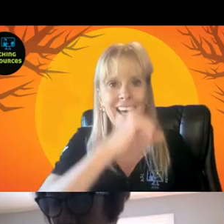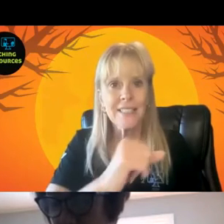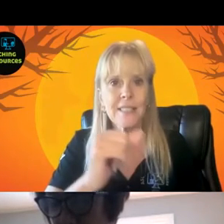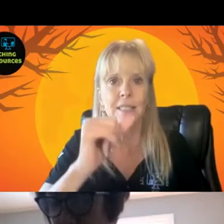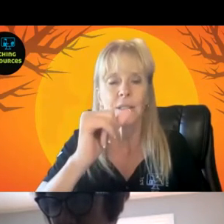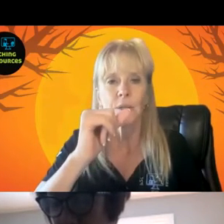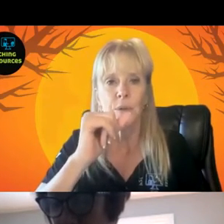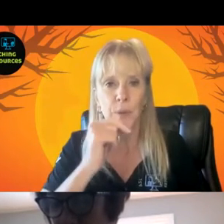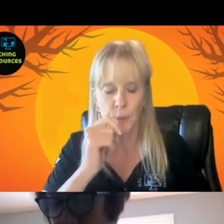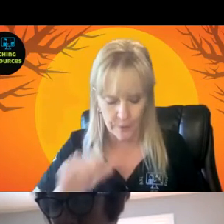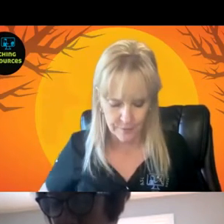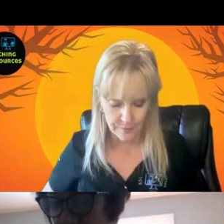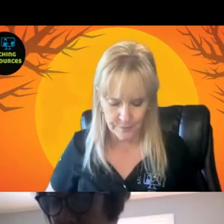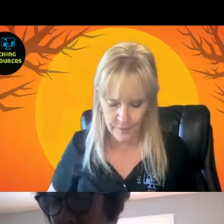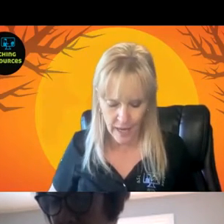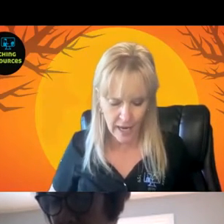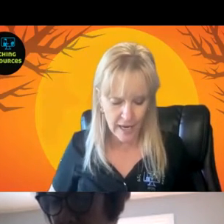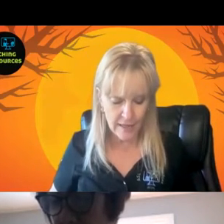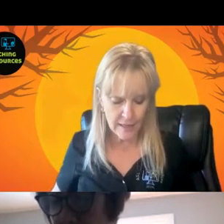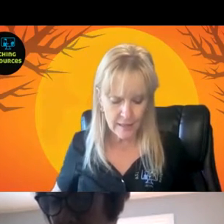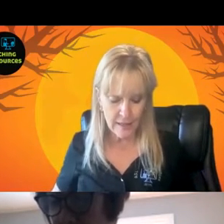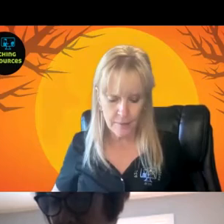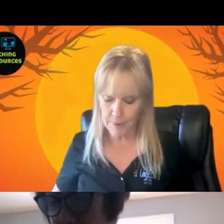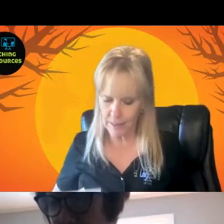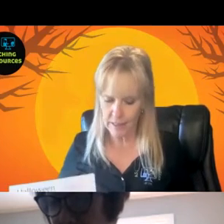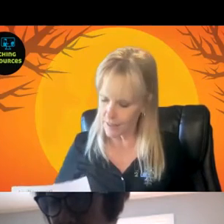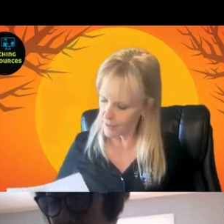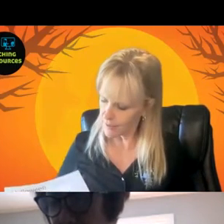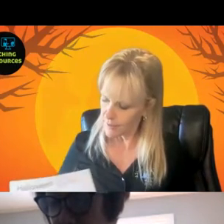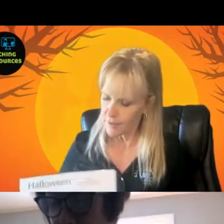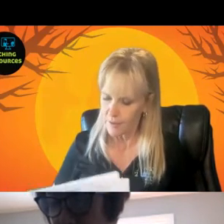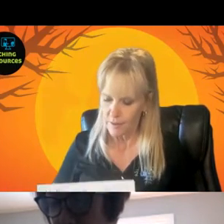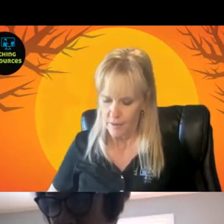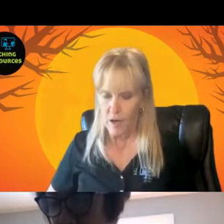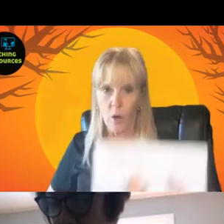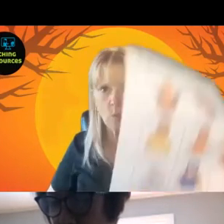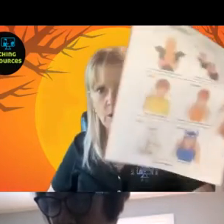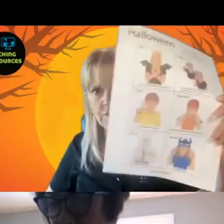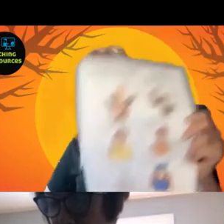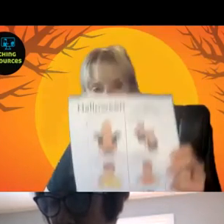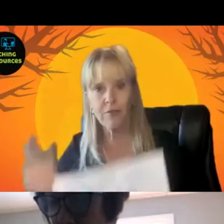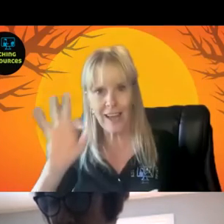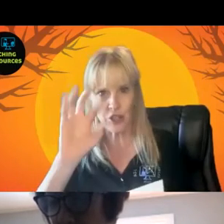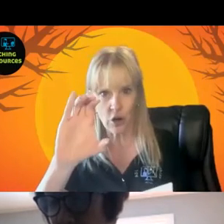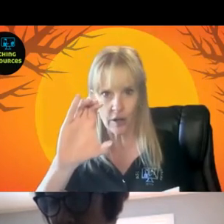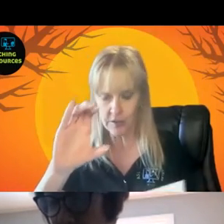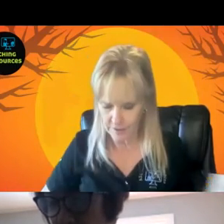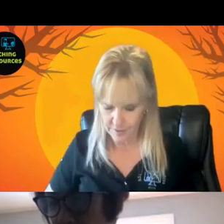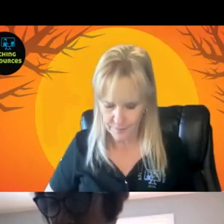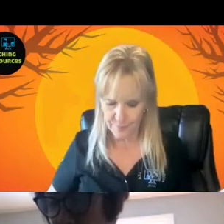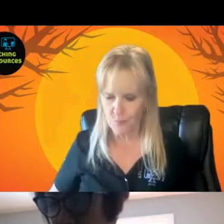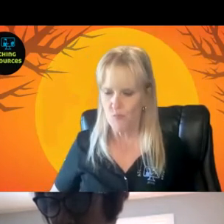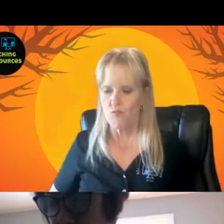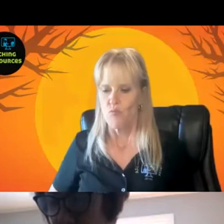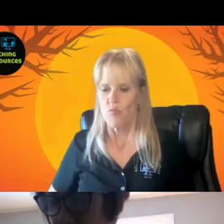play Guess Who. And I am picking a word from the